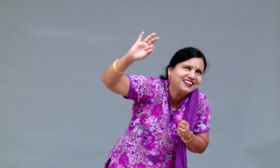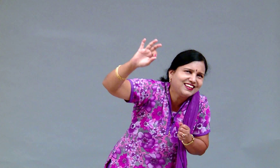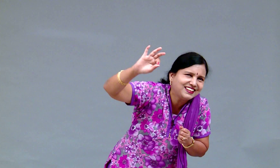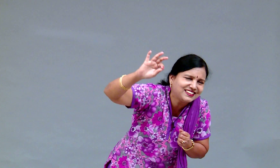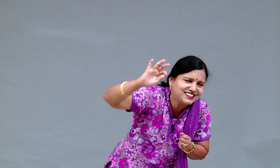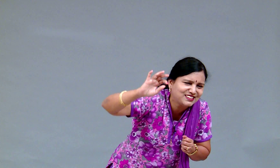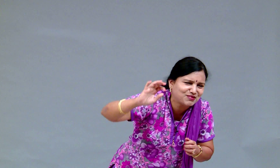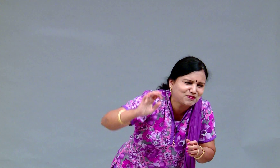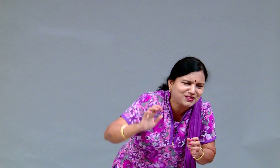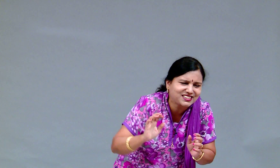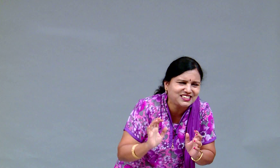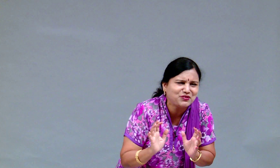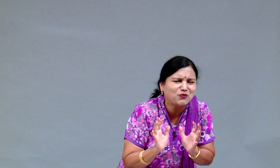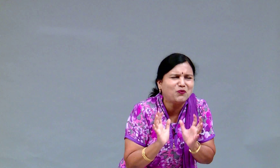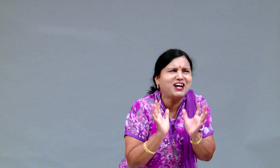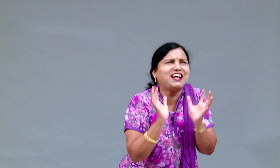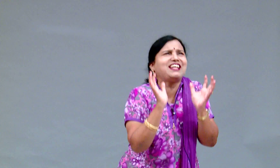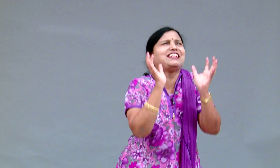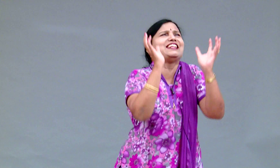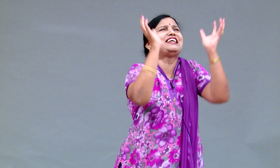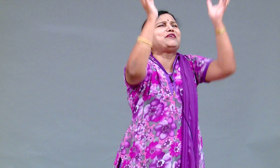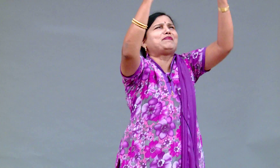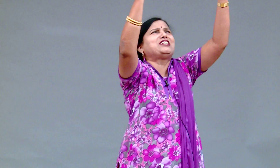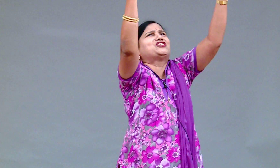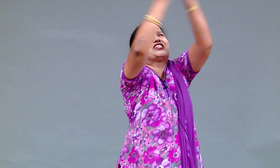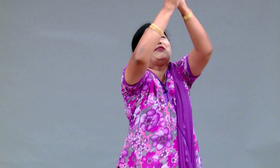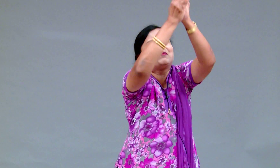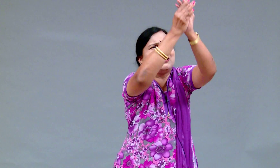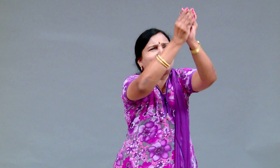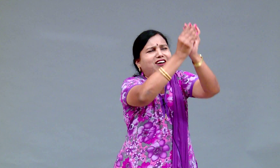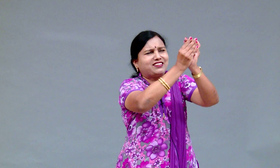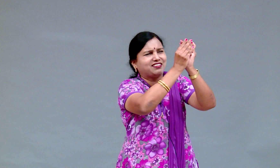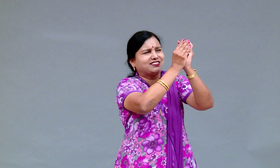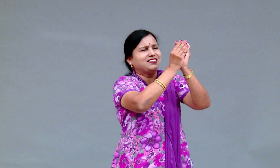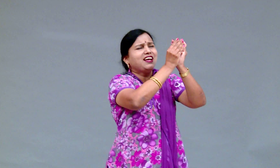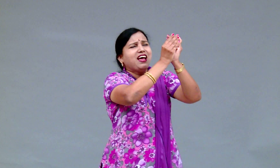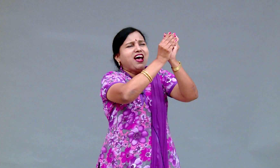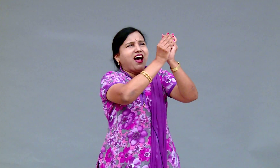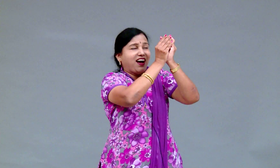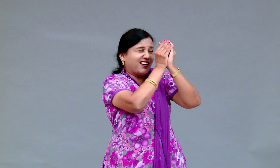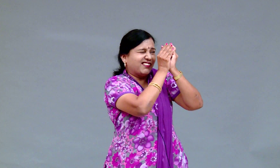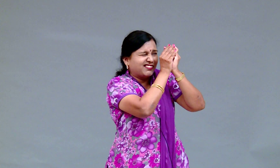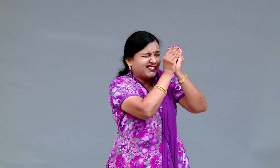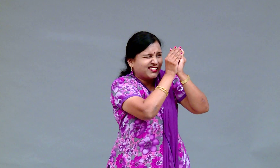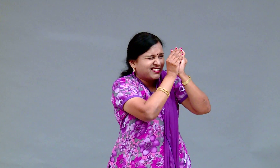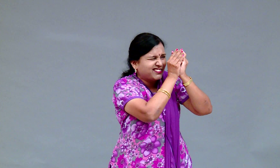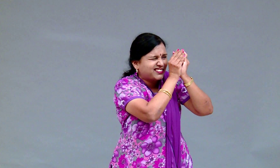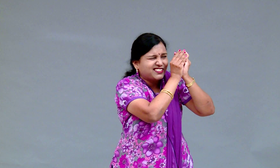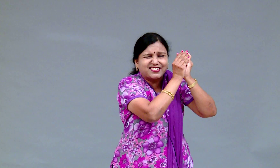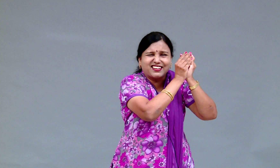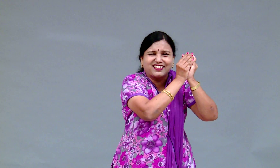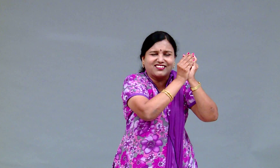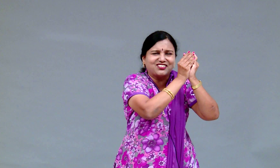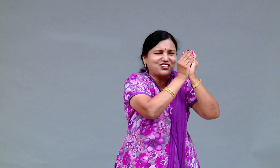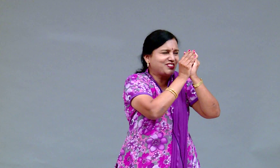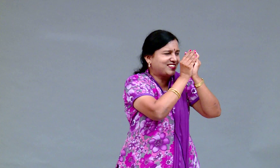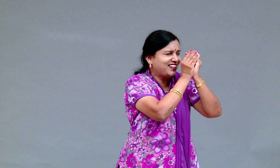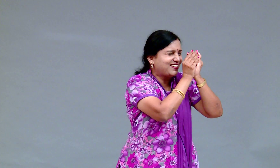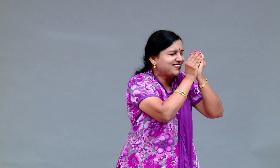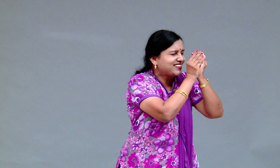la. Oh, monkey in one leap, he jumped and caught her. Oh, he looked inside. Oh, she was there inside